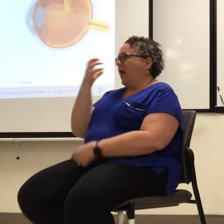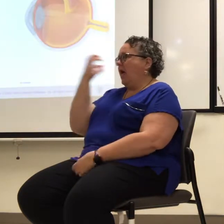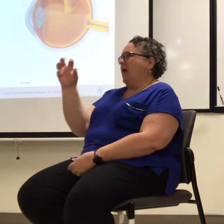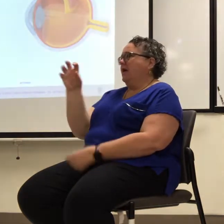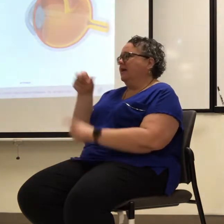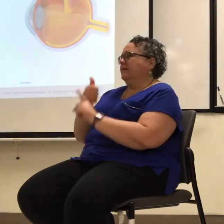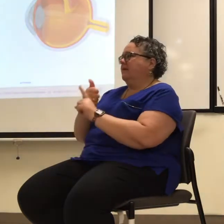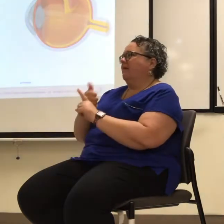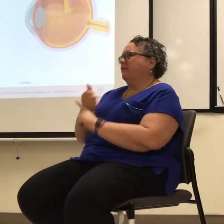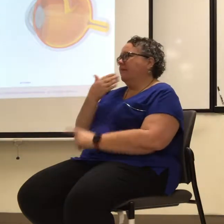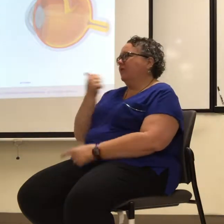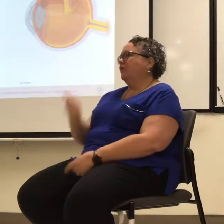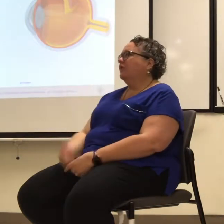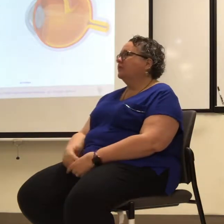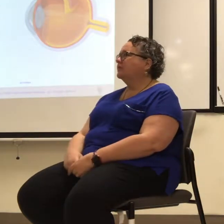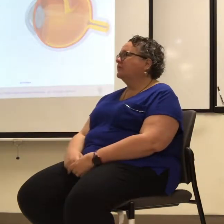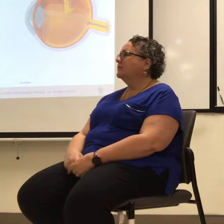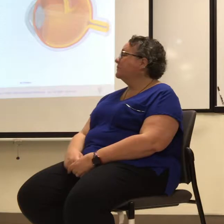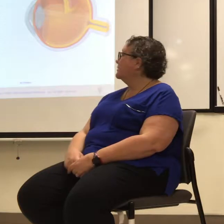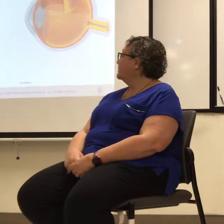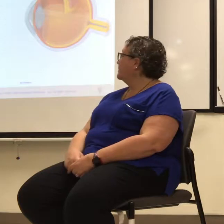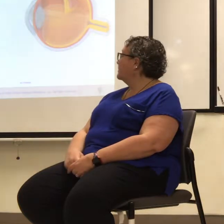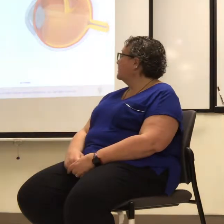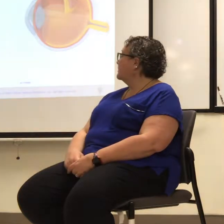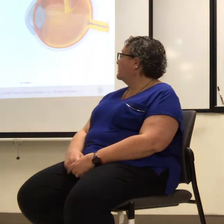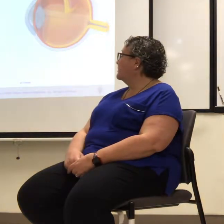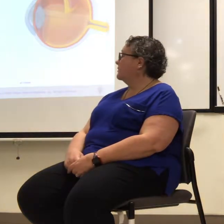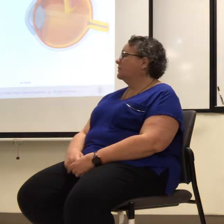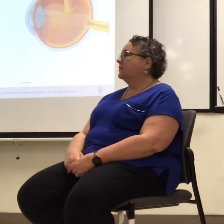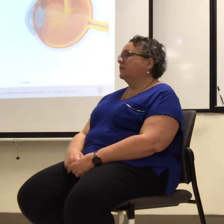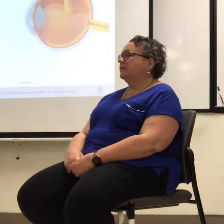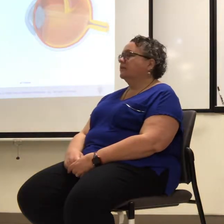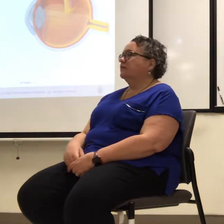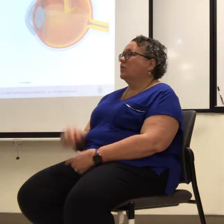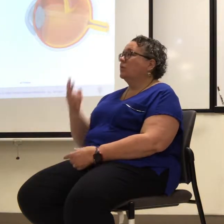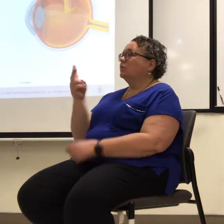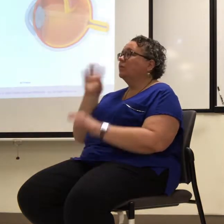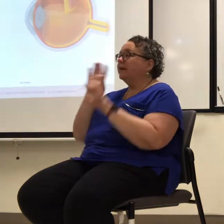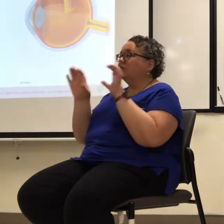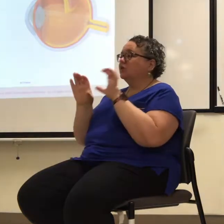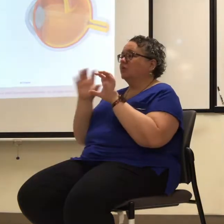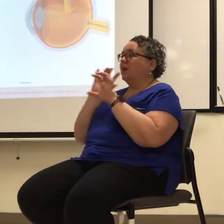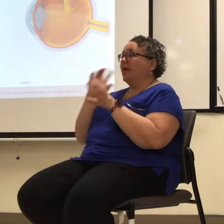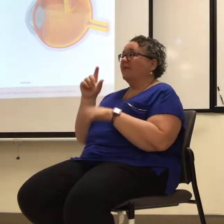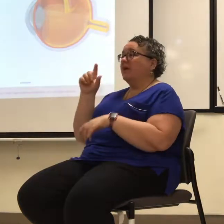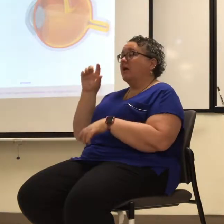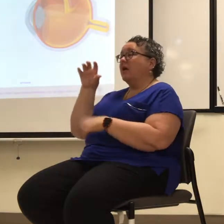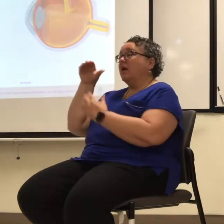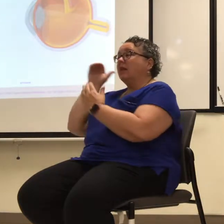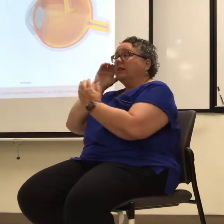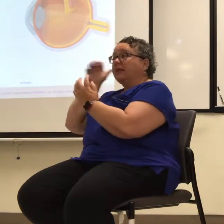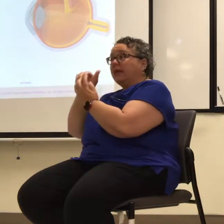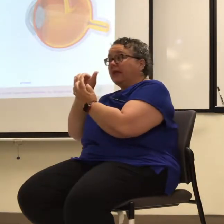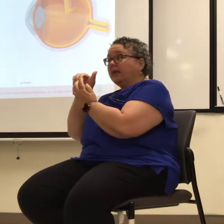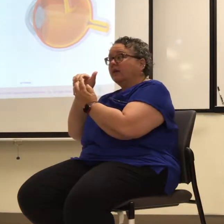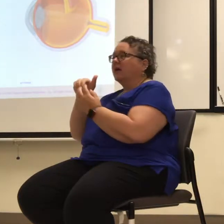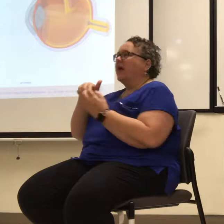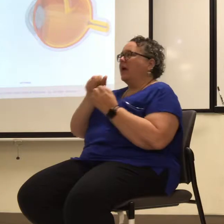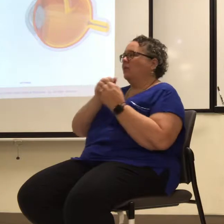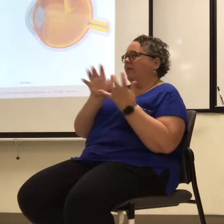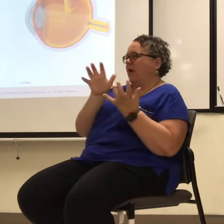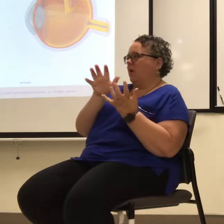Moving on. So two pictures side by side. One is the eyeball by itself, and then with the eyelids on it.